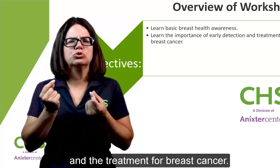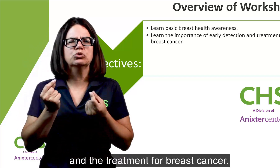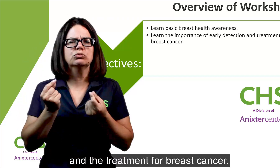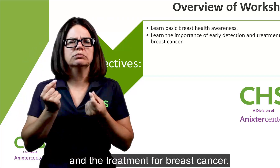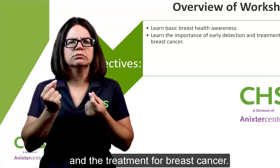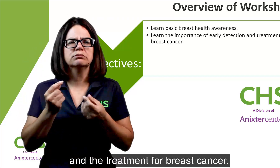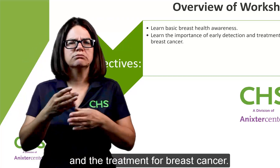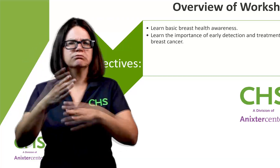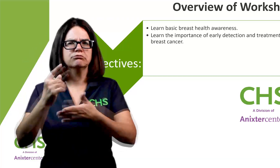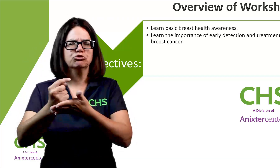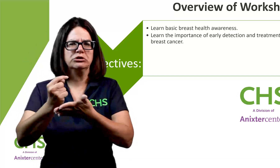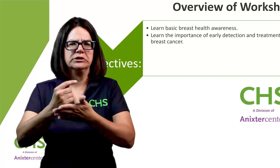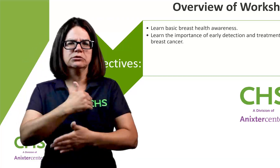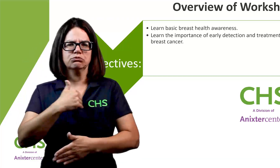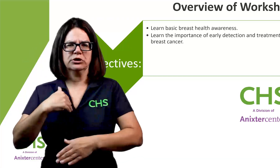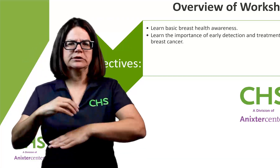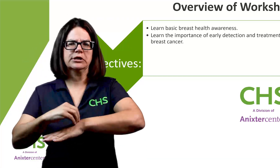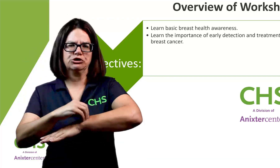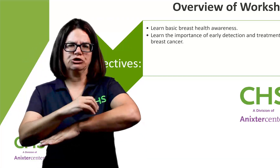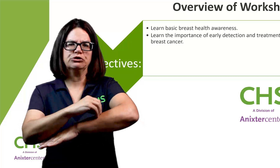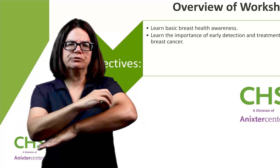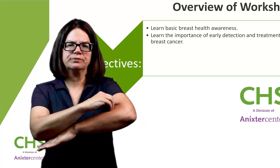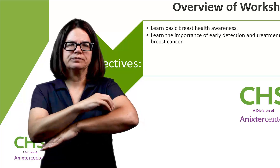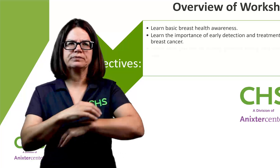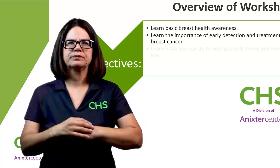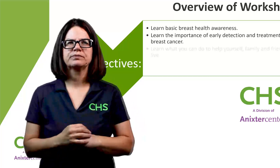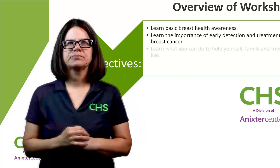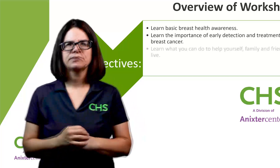for breast cancer.